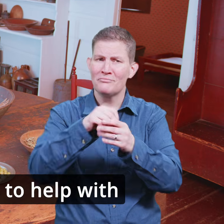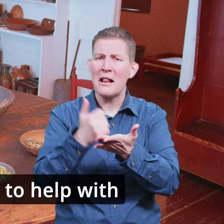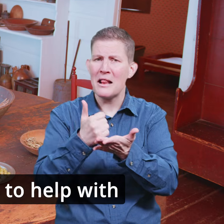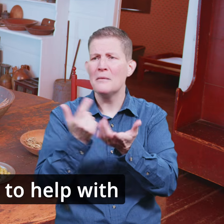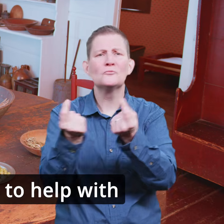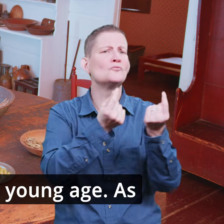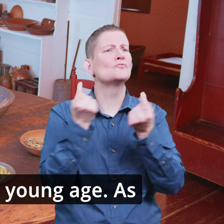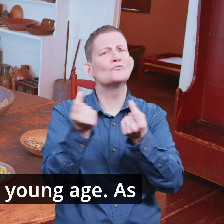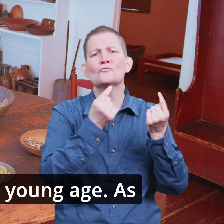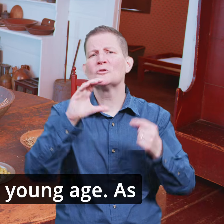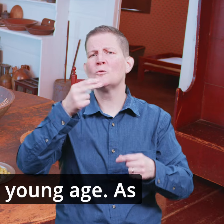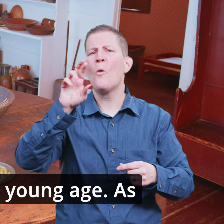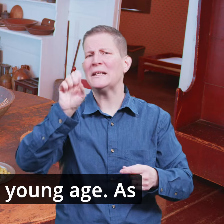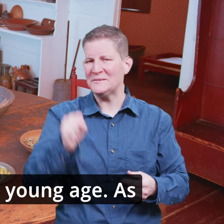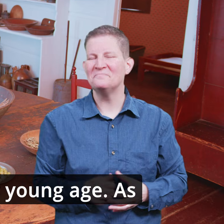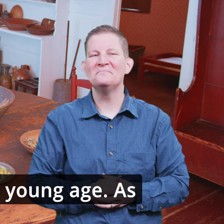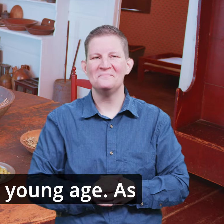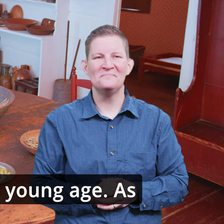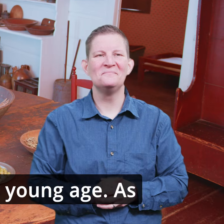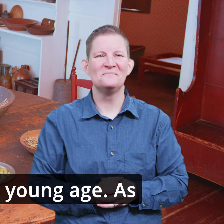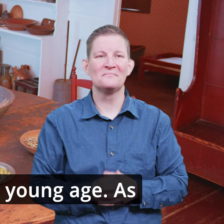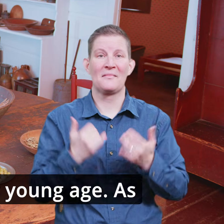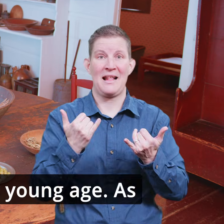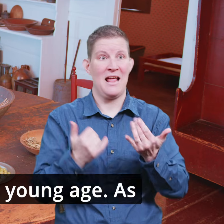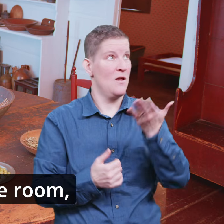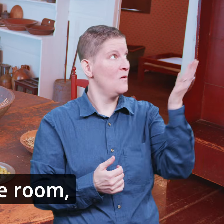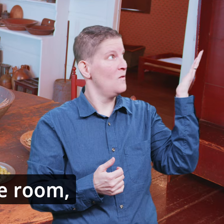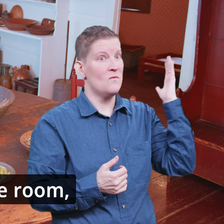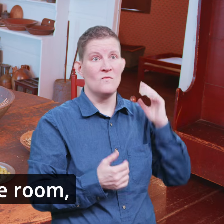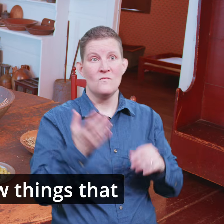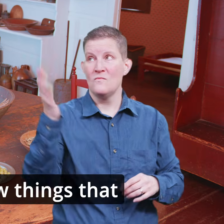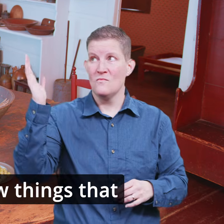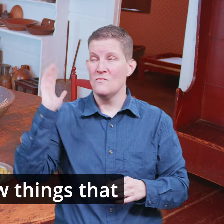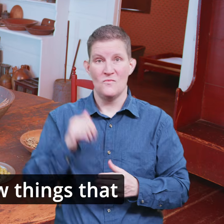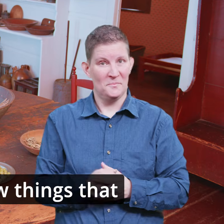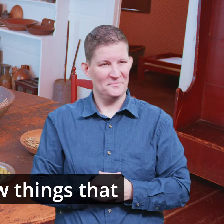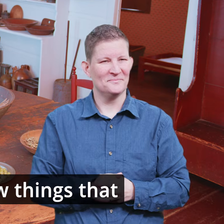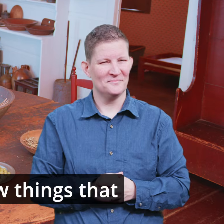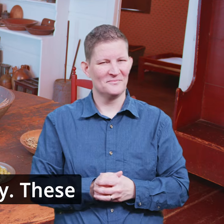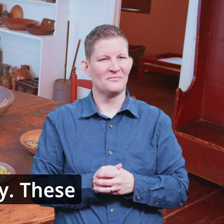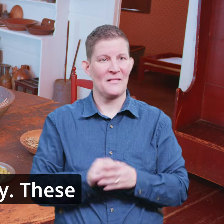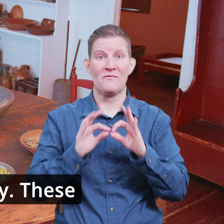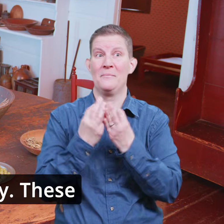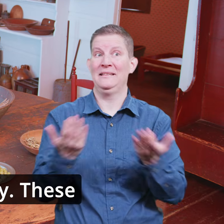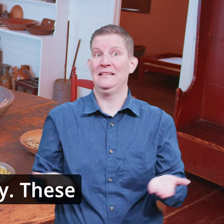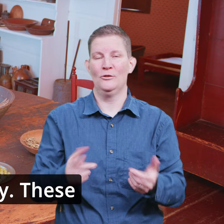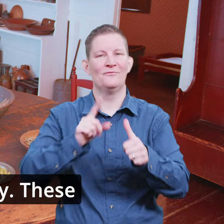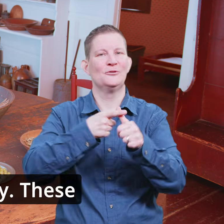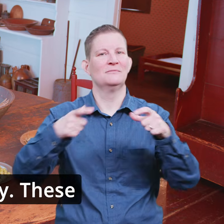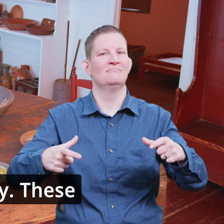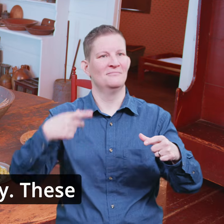Children were expected to help with family chores from a very young age. As we look around the room, I want to point out a few things that belong to the